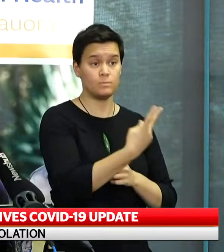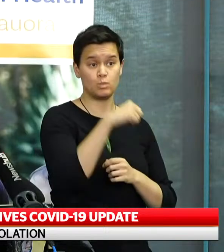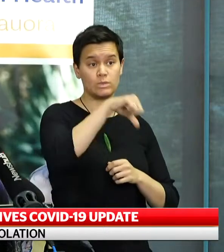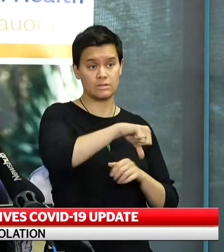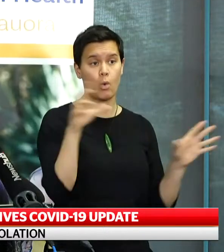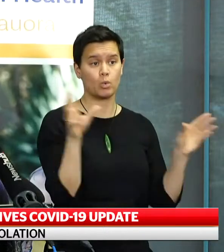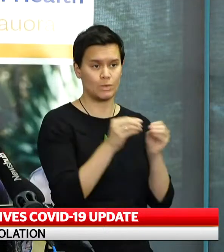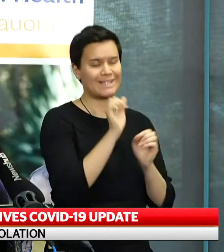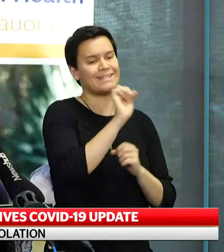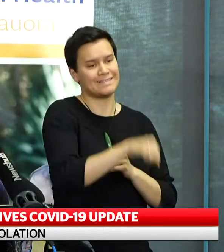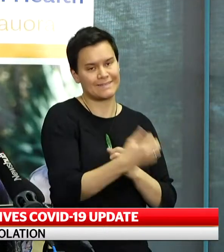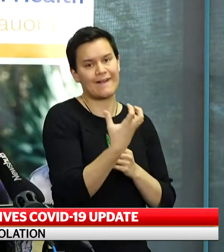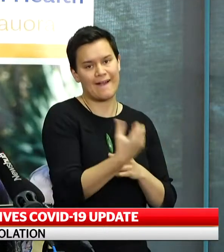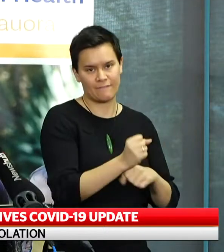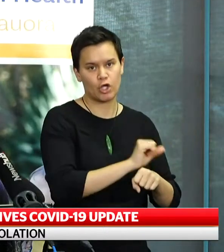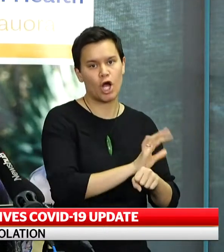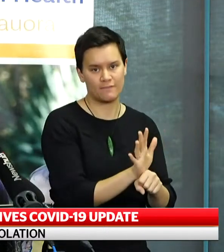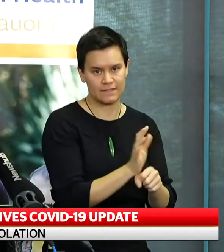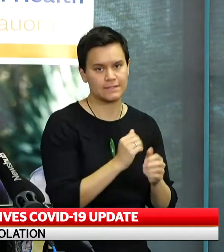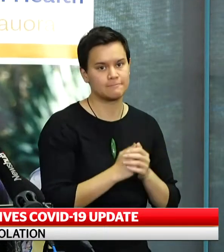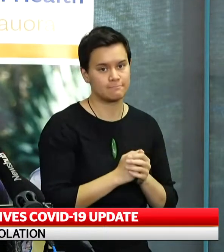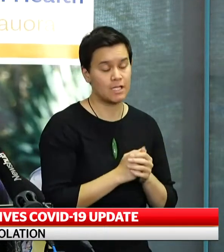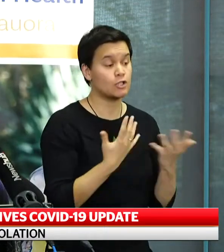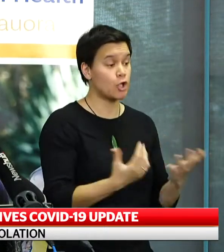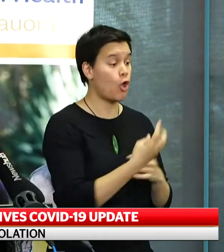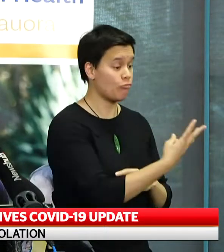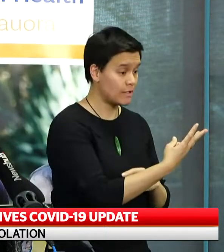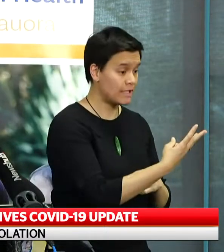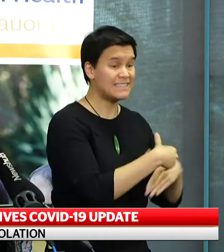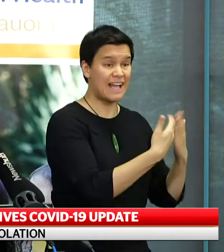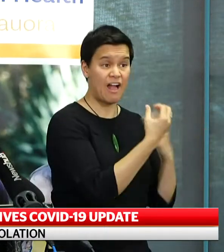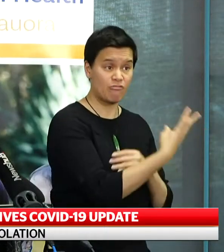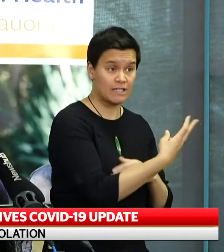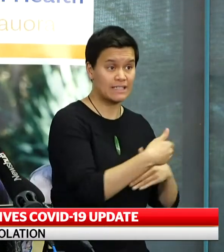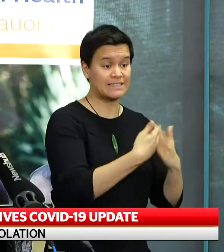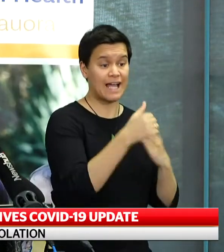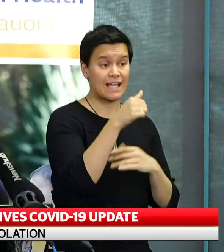retested on day 12, which is actually tomorrow.